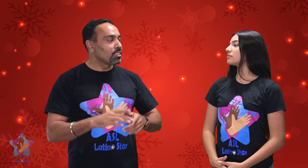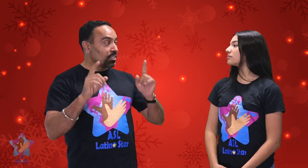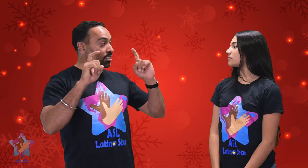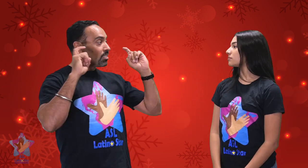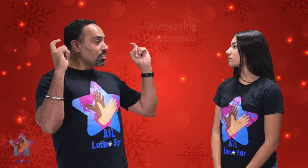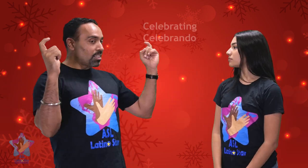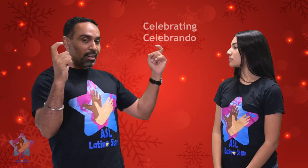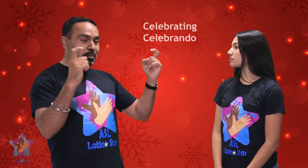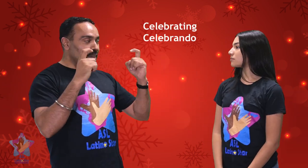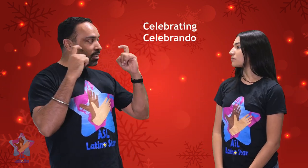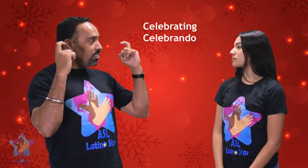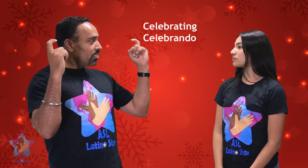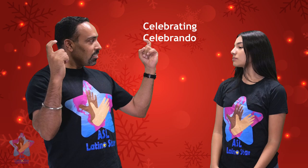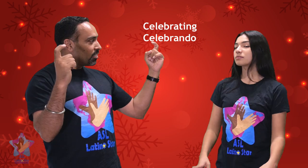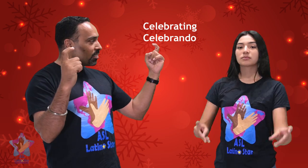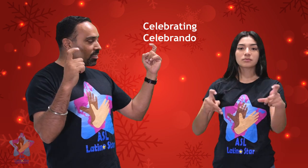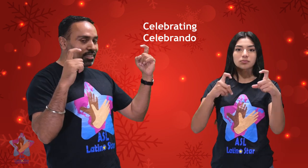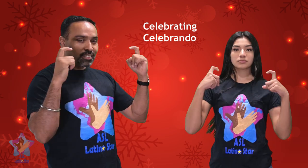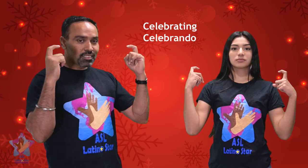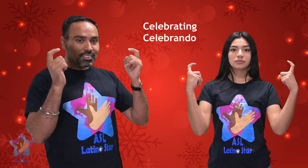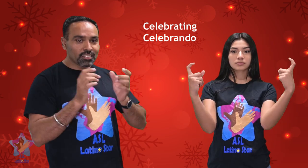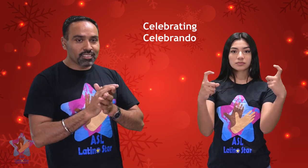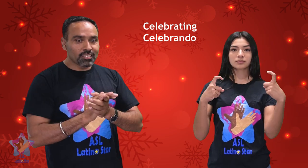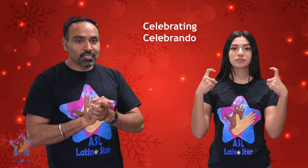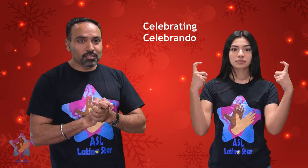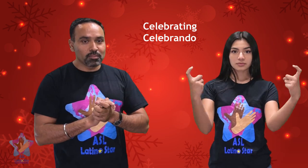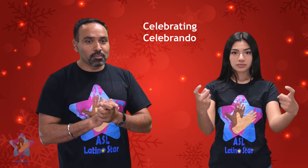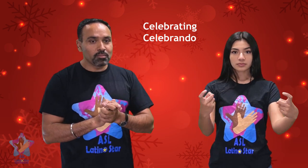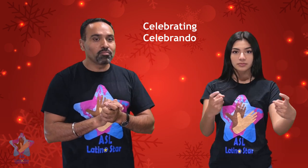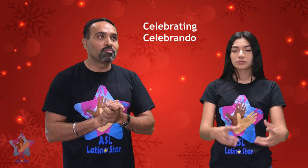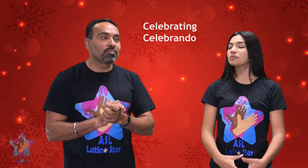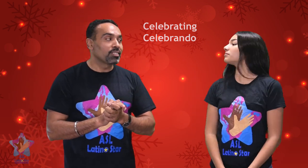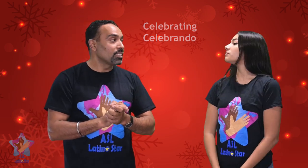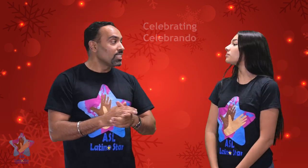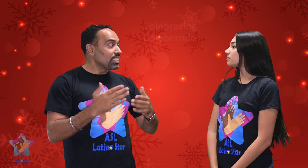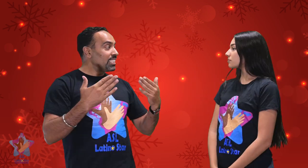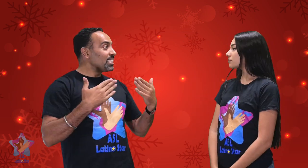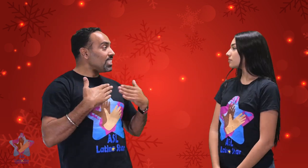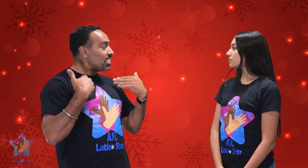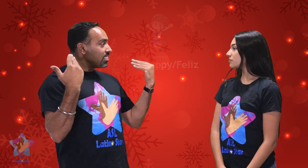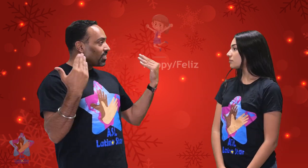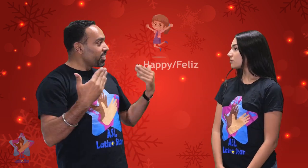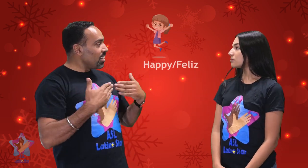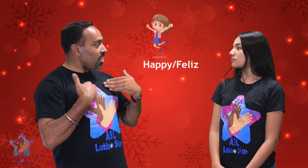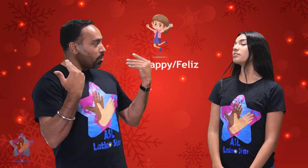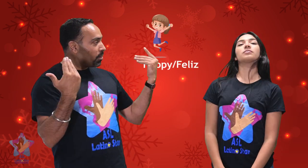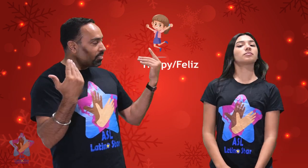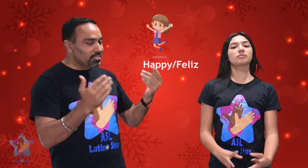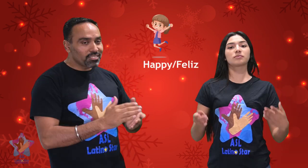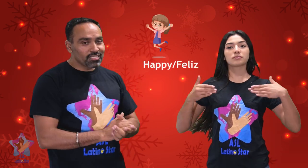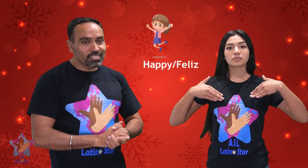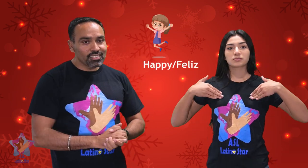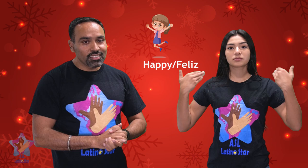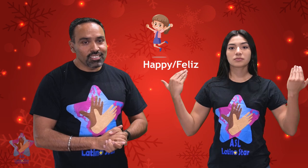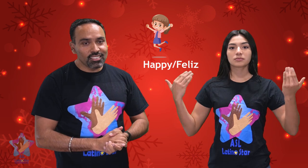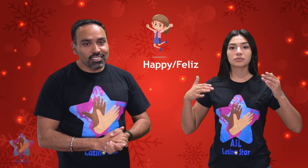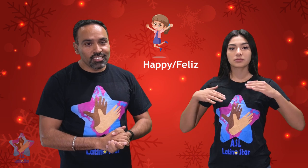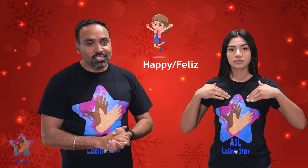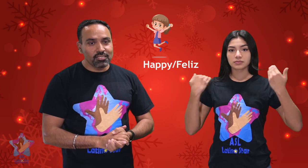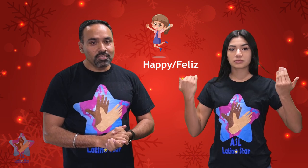Celebrating. Celebrating. Celebrar. Cheer. Again. Happy. Animar.